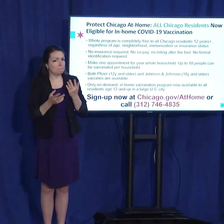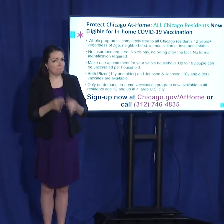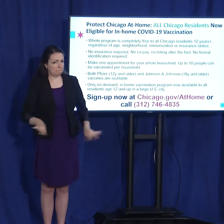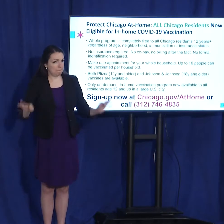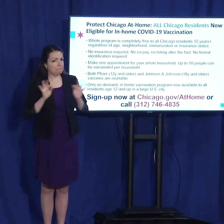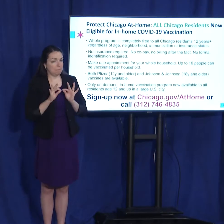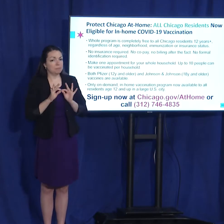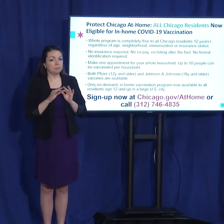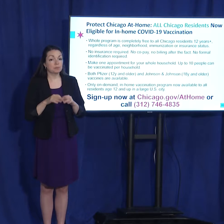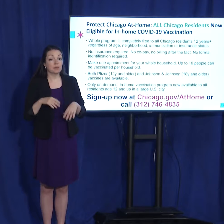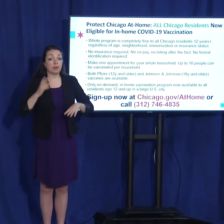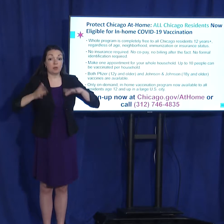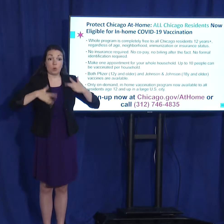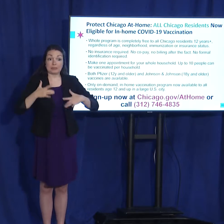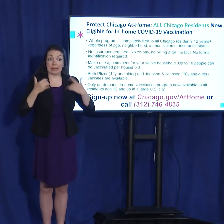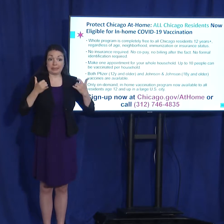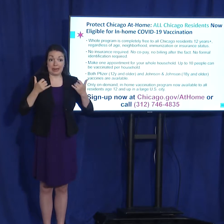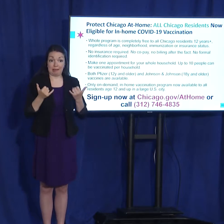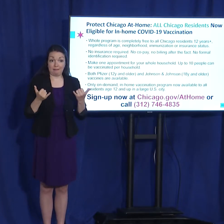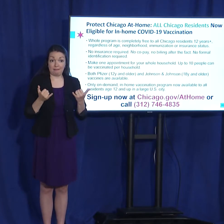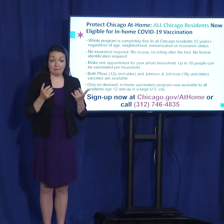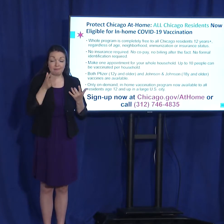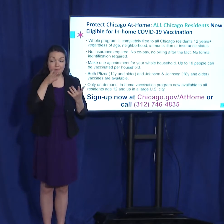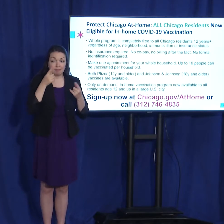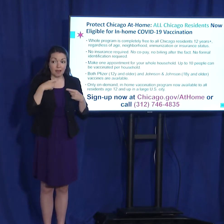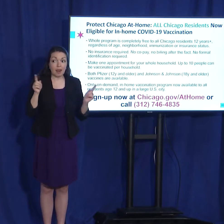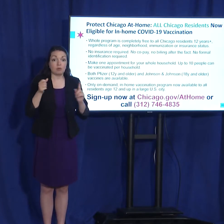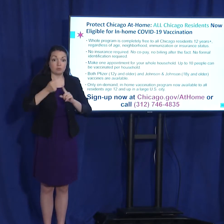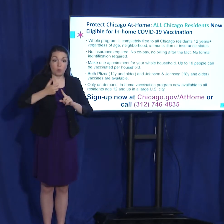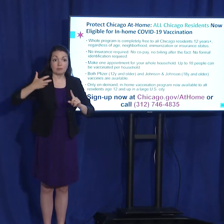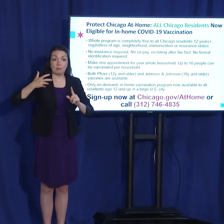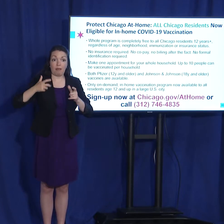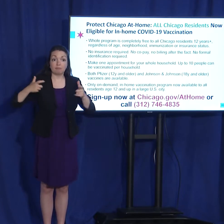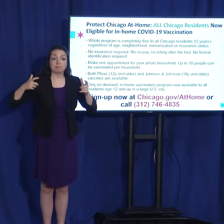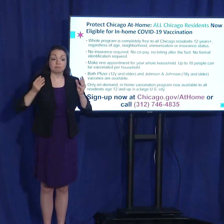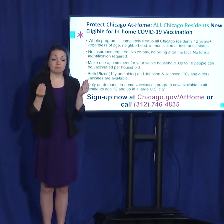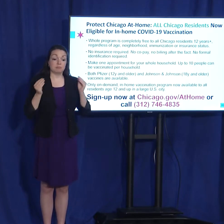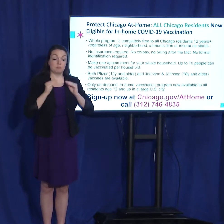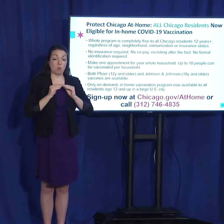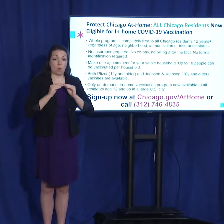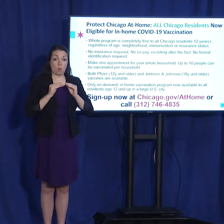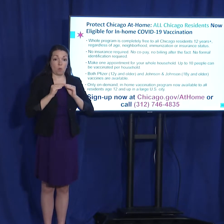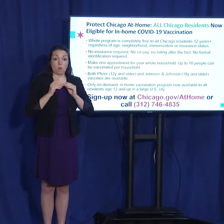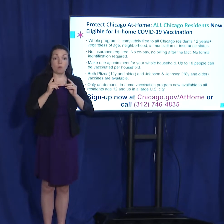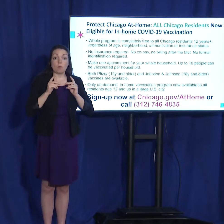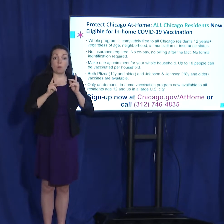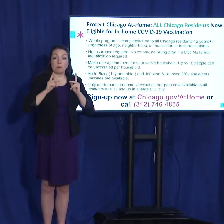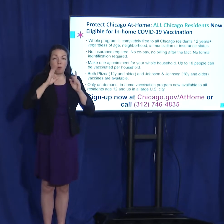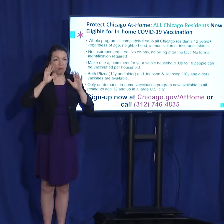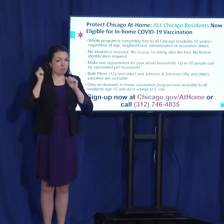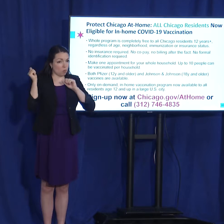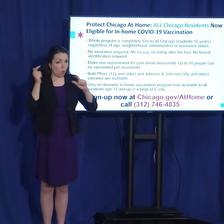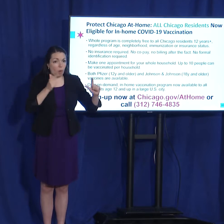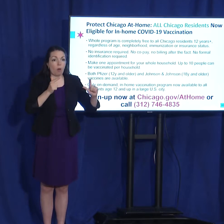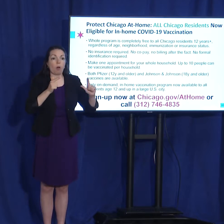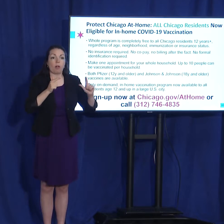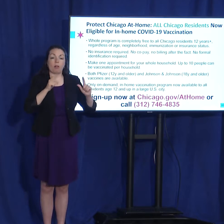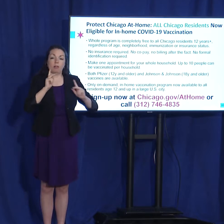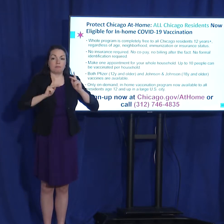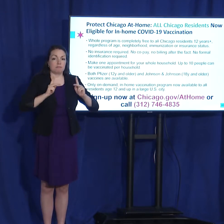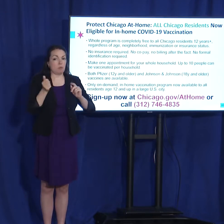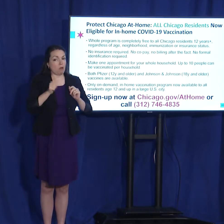excited to announce today that we are expanding Protect Chicago at Home to all Chicago